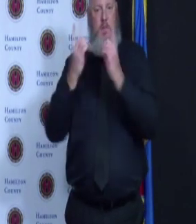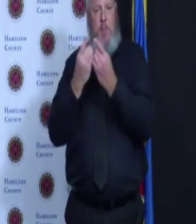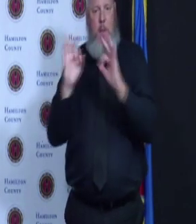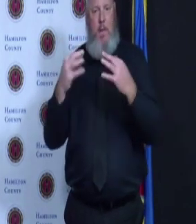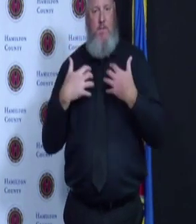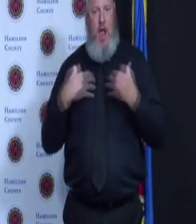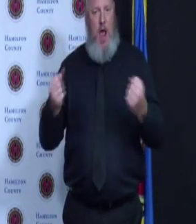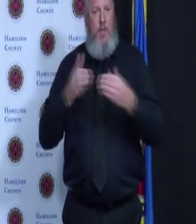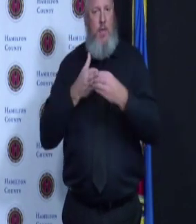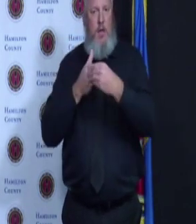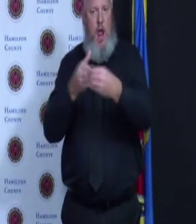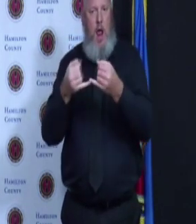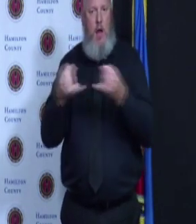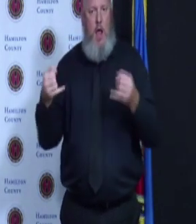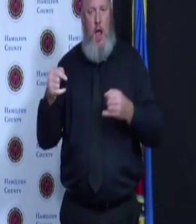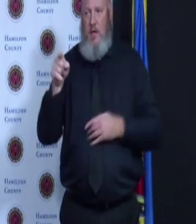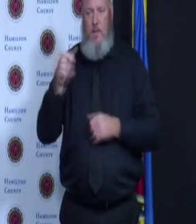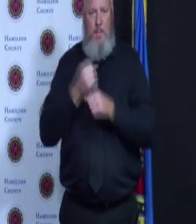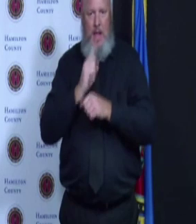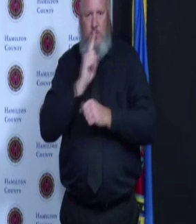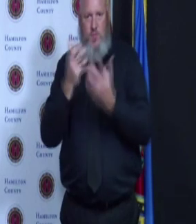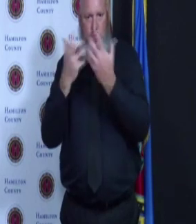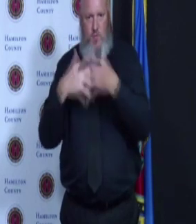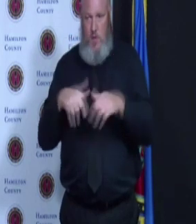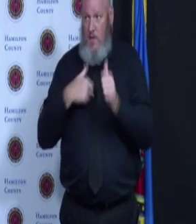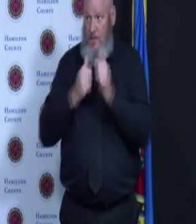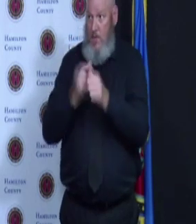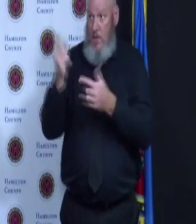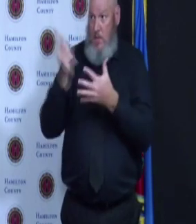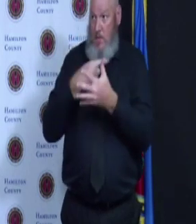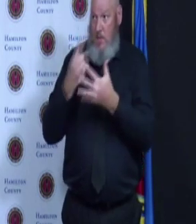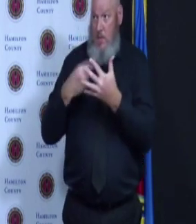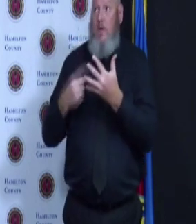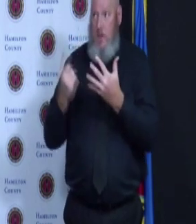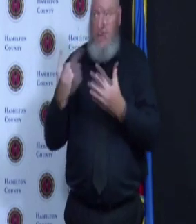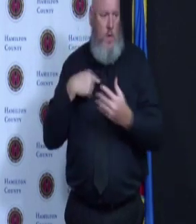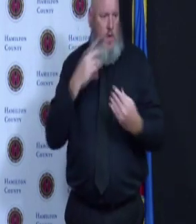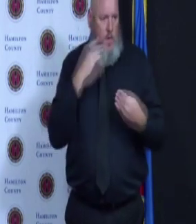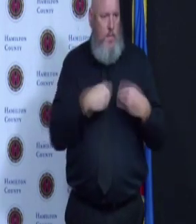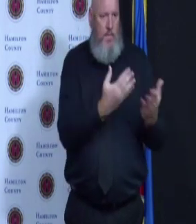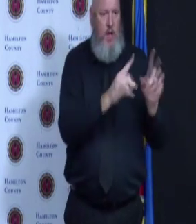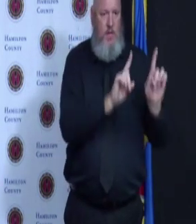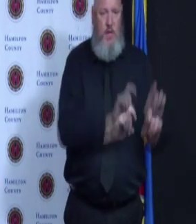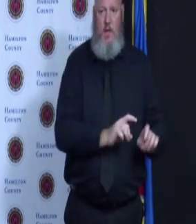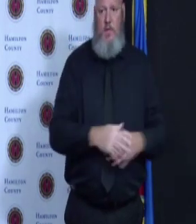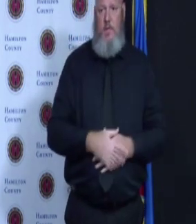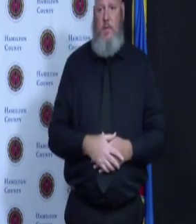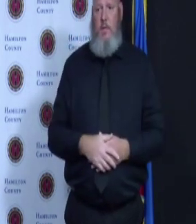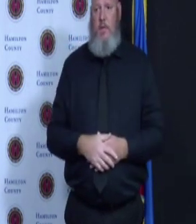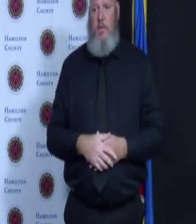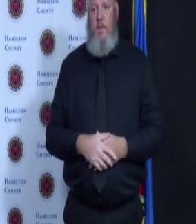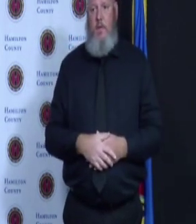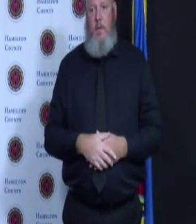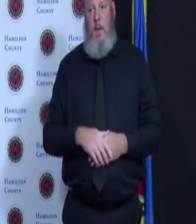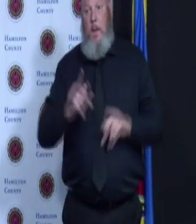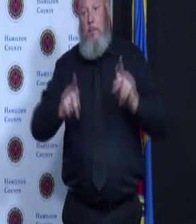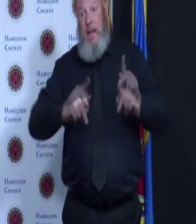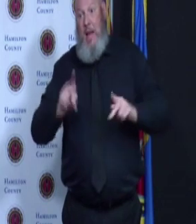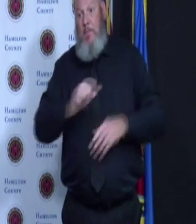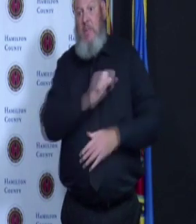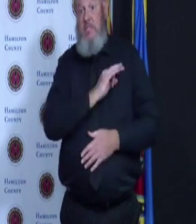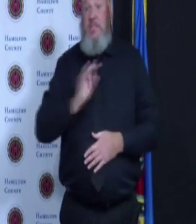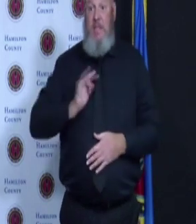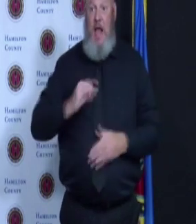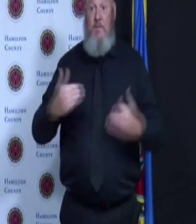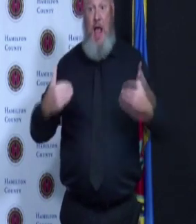other healthcare facilities, including long-term care, with symptoms suggested of COVID-19, and healthcare workers